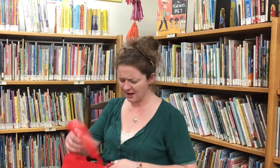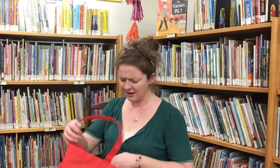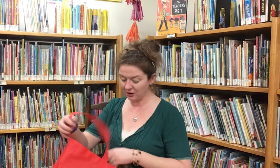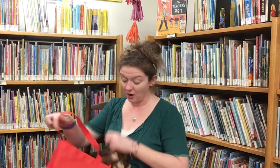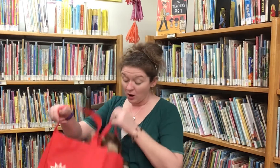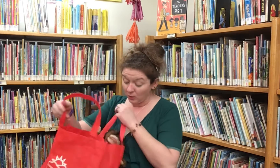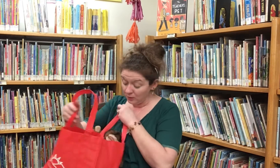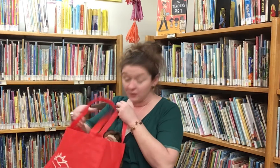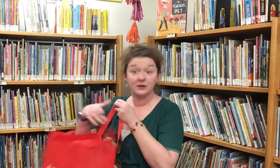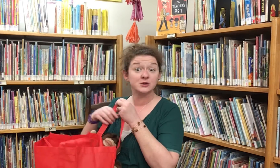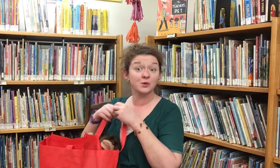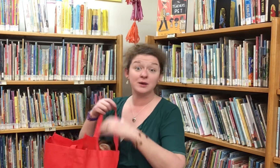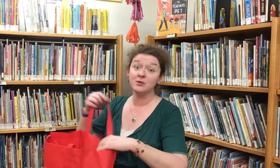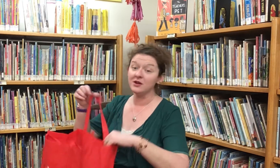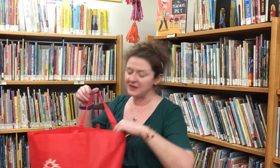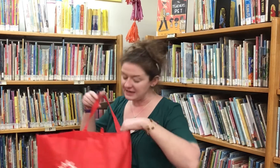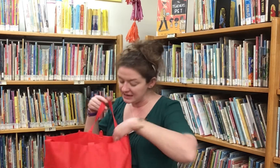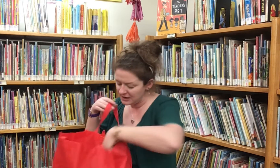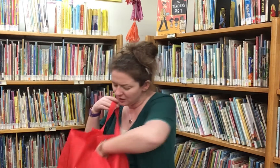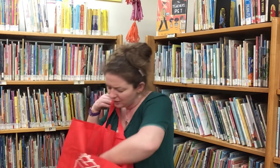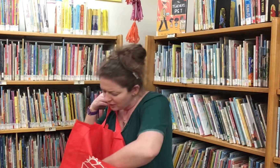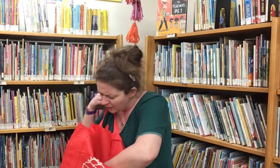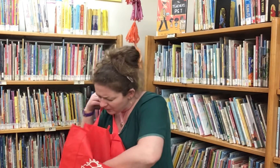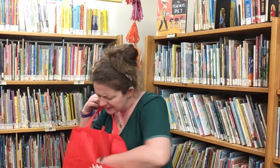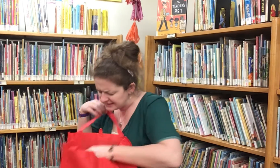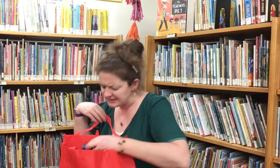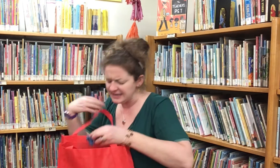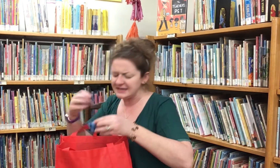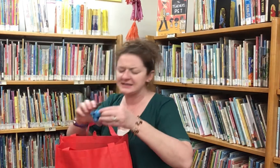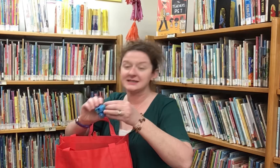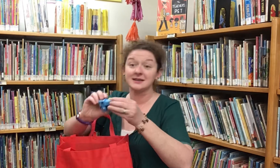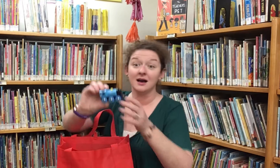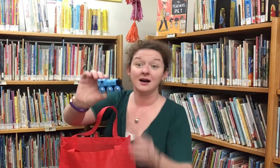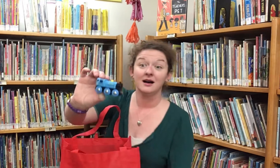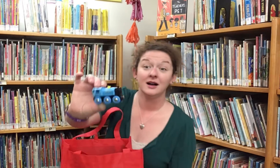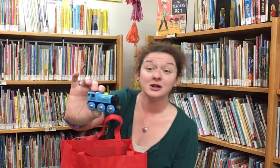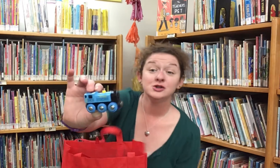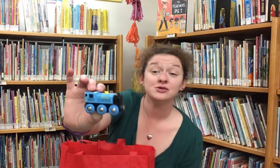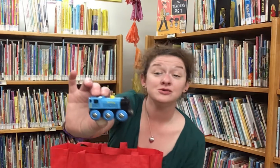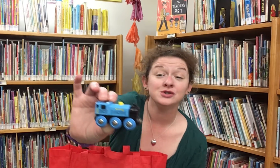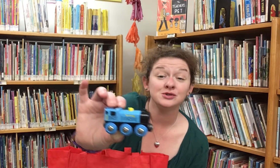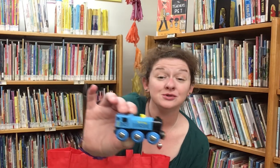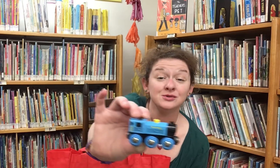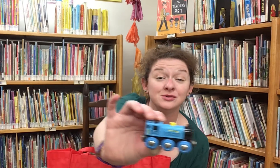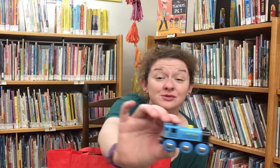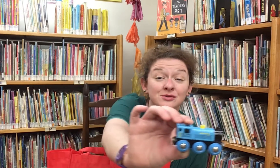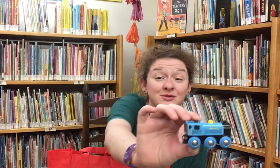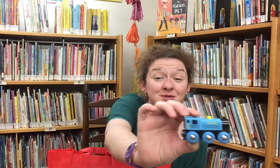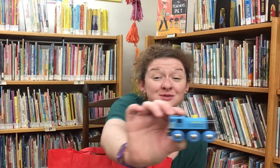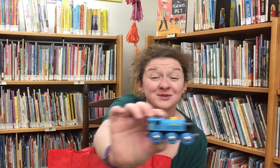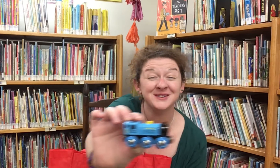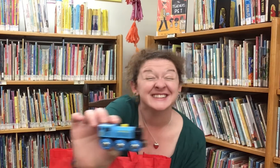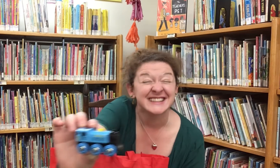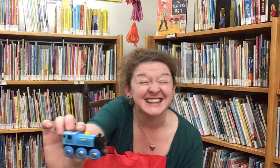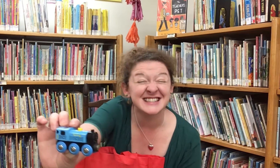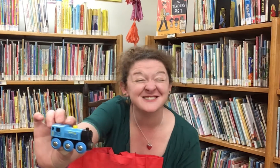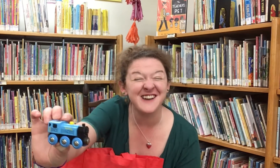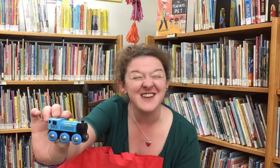Tiger. Oh, there's one more thing in here. What is this? Choo-choo. That's right,